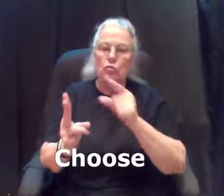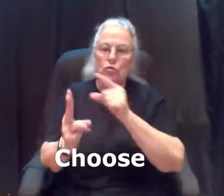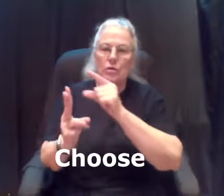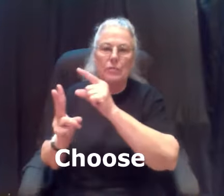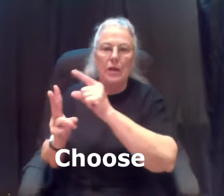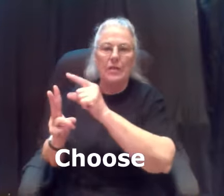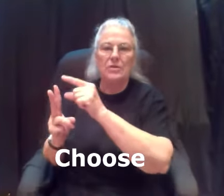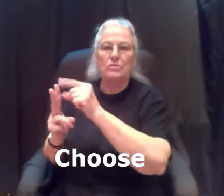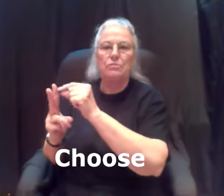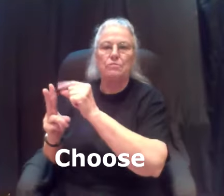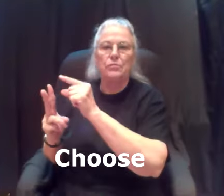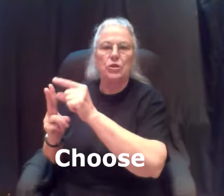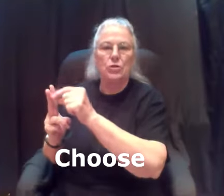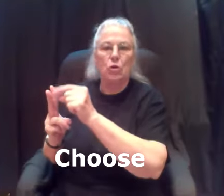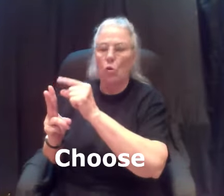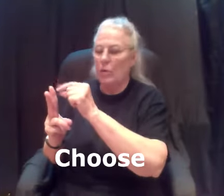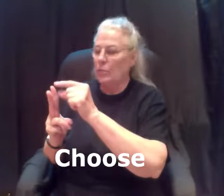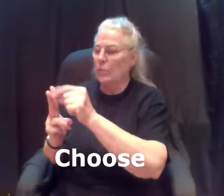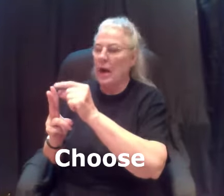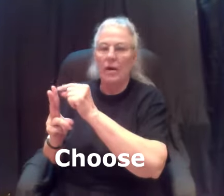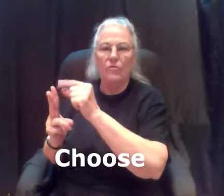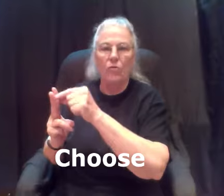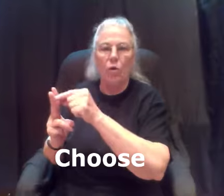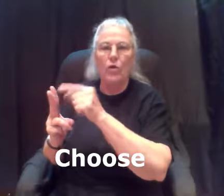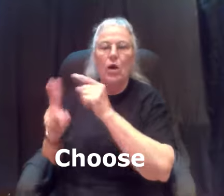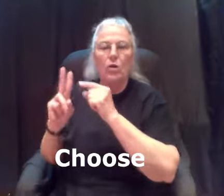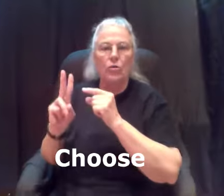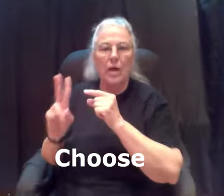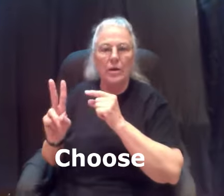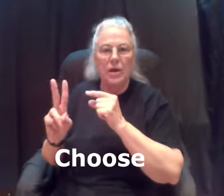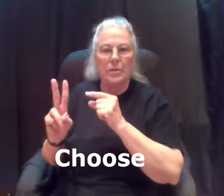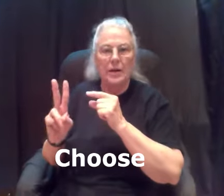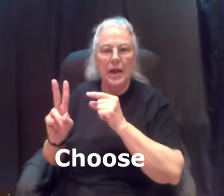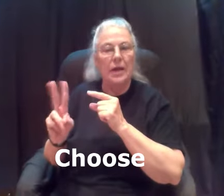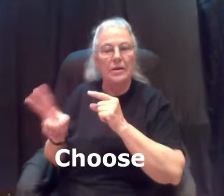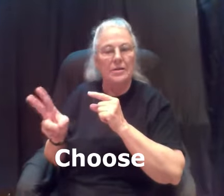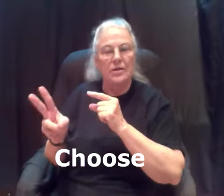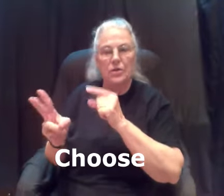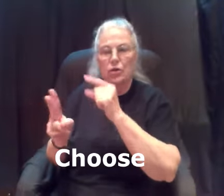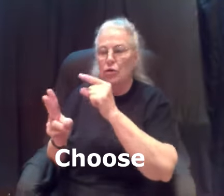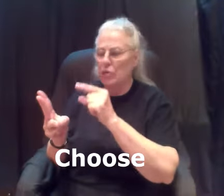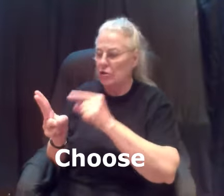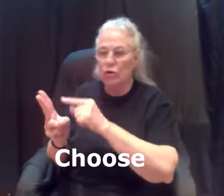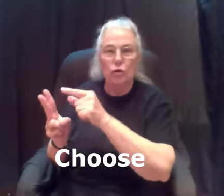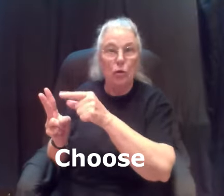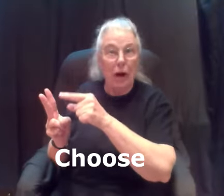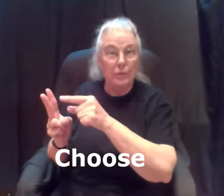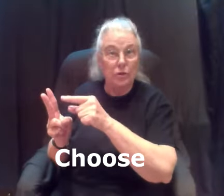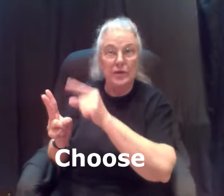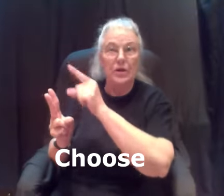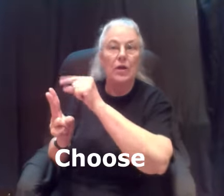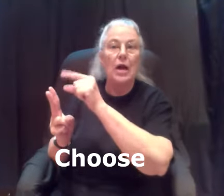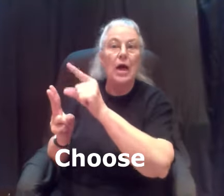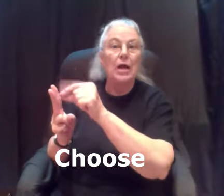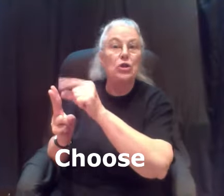Choose, and that's just going back and forth. Your non-dominant hand is in the 2. There's 2 options here.